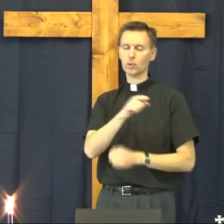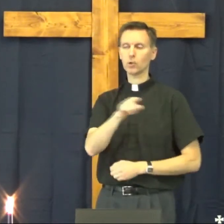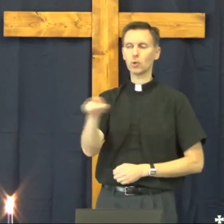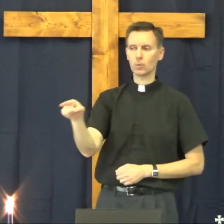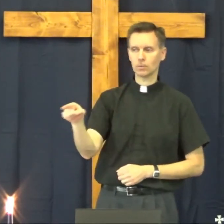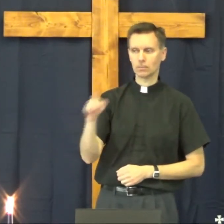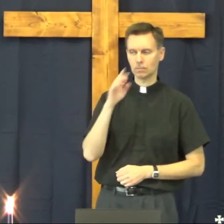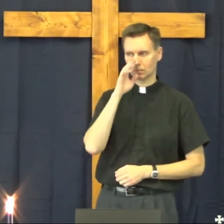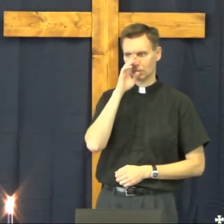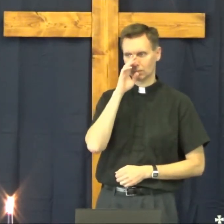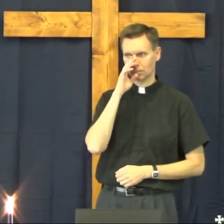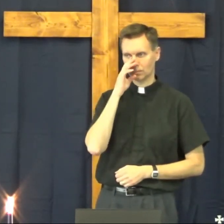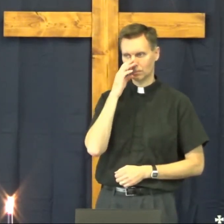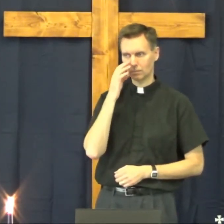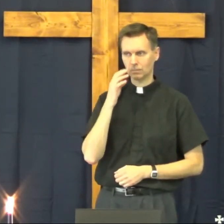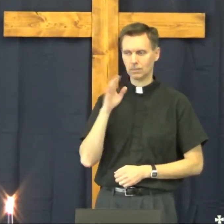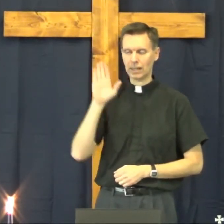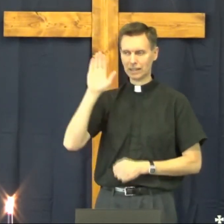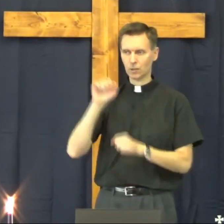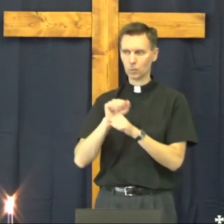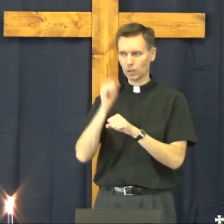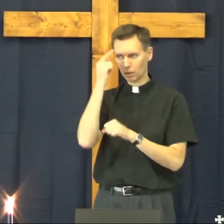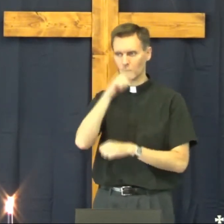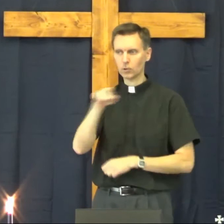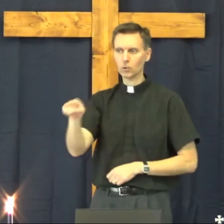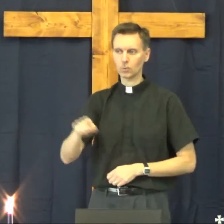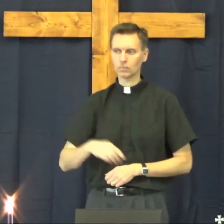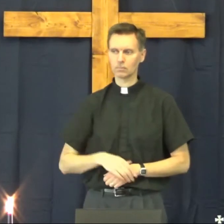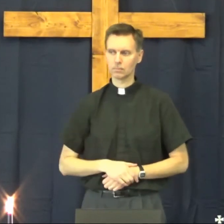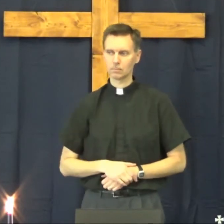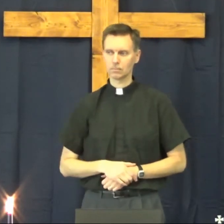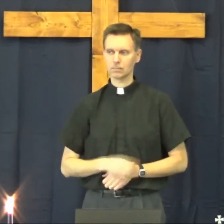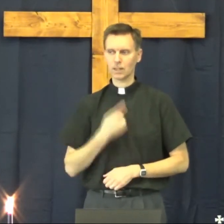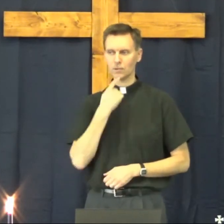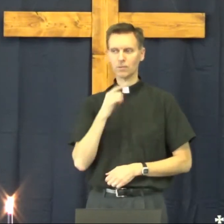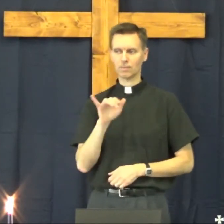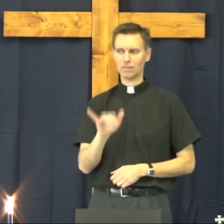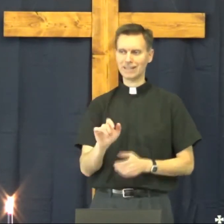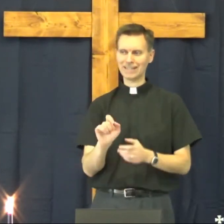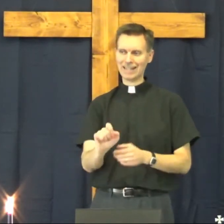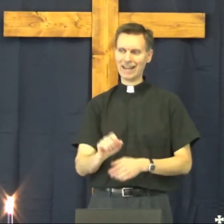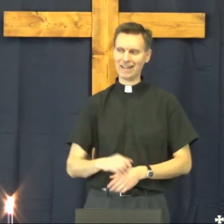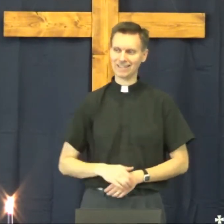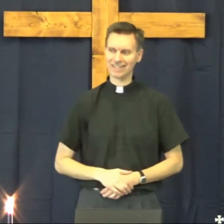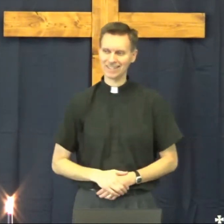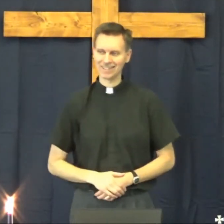you and his work for you. I'll just say that.